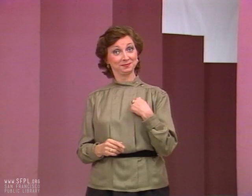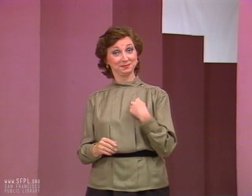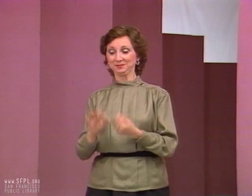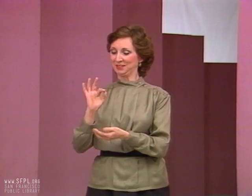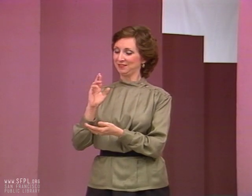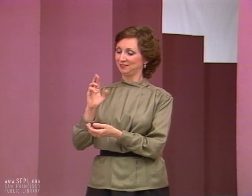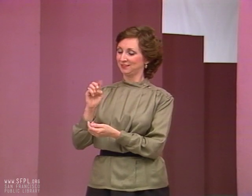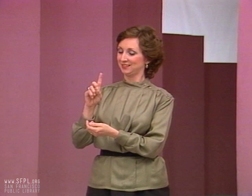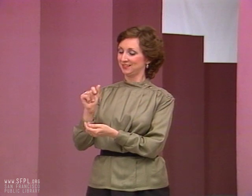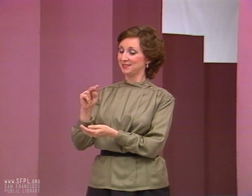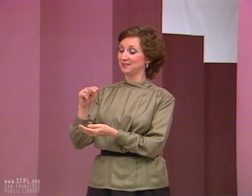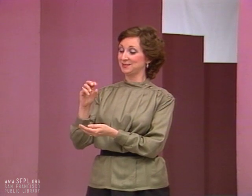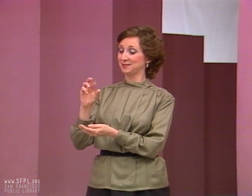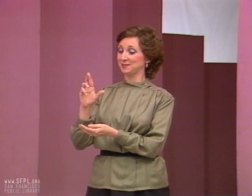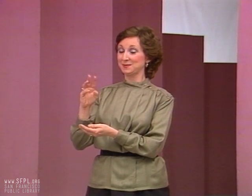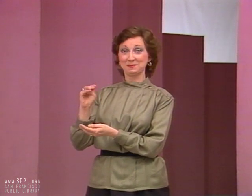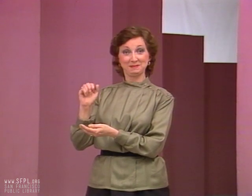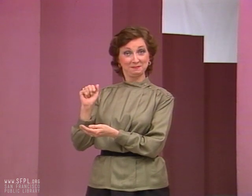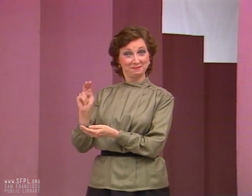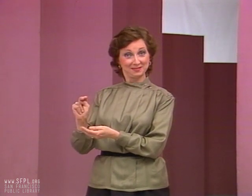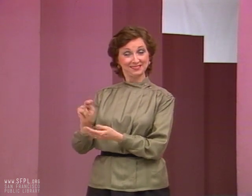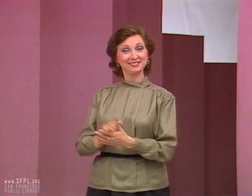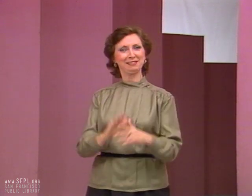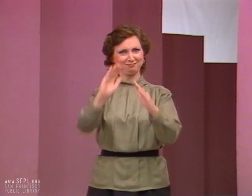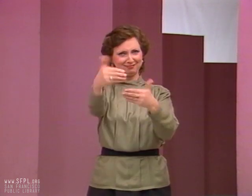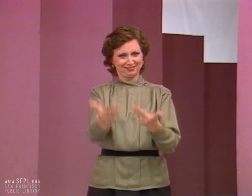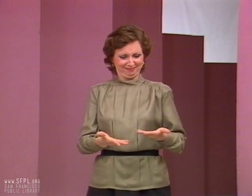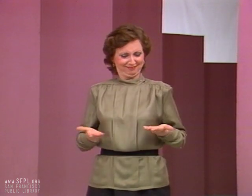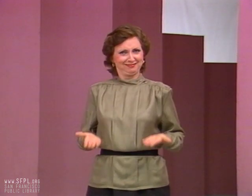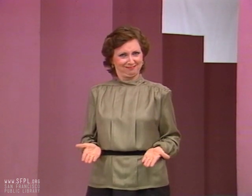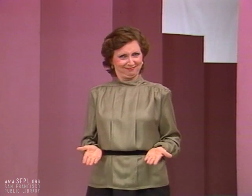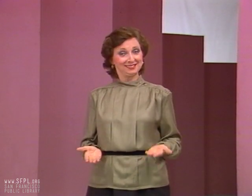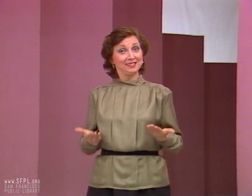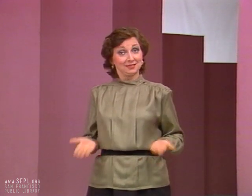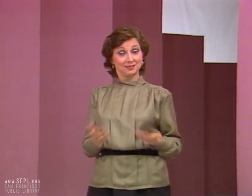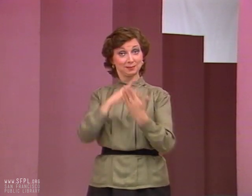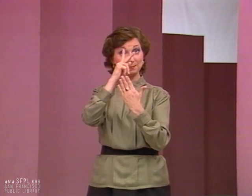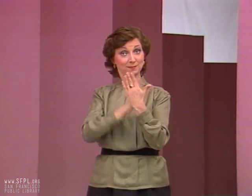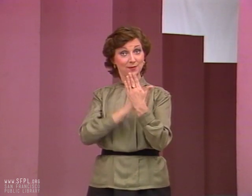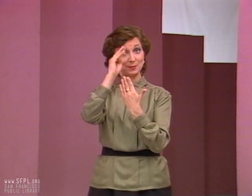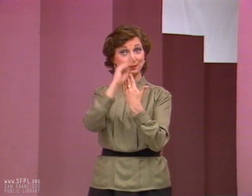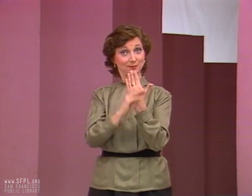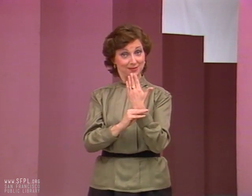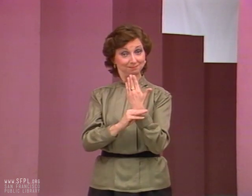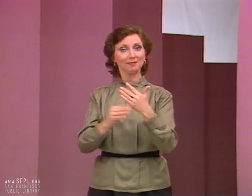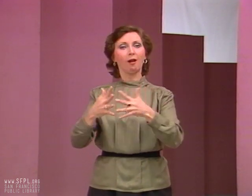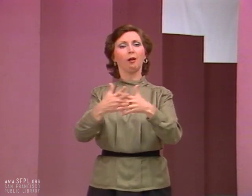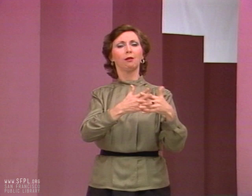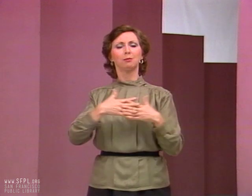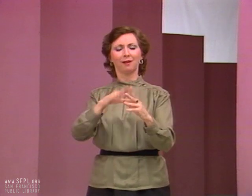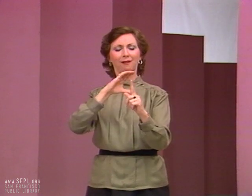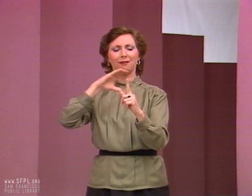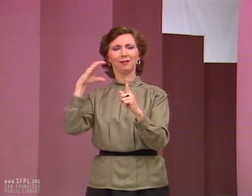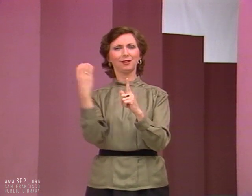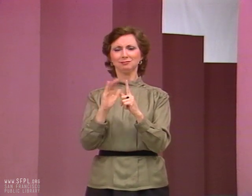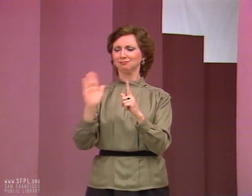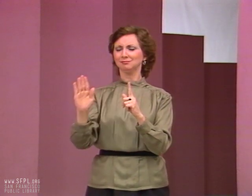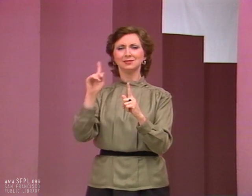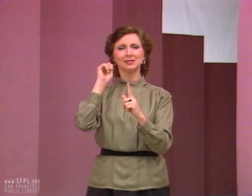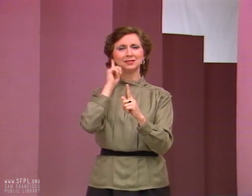Hello, I'm Freda Norman, your host. I want to welcome you to the fourth program in our series,